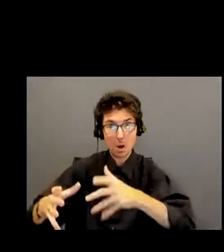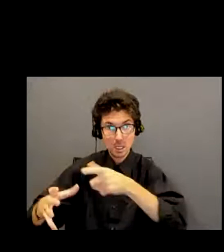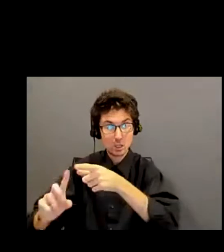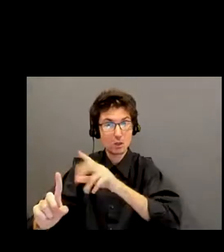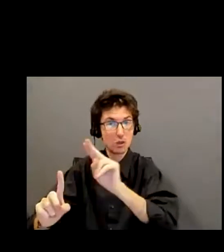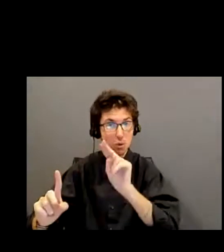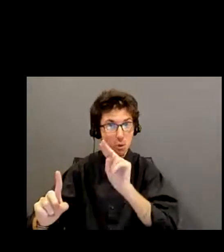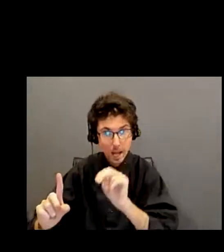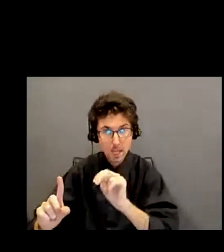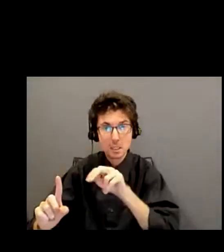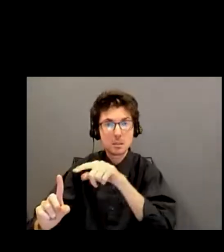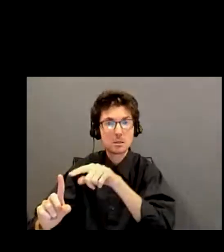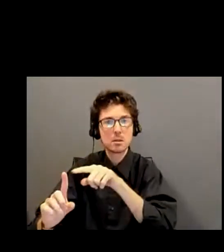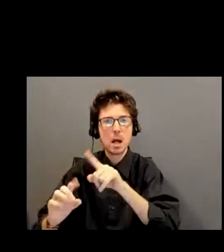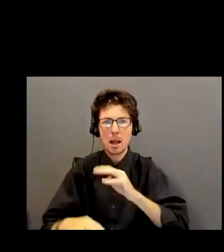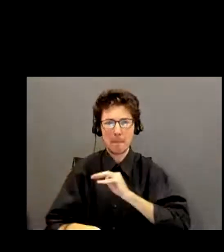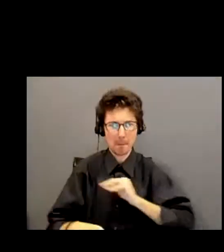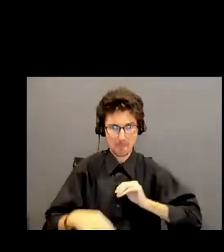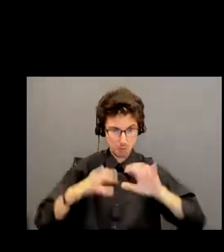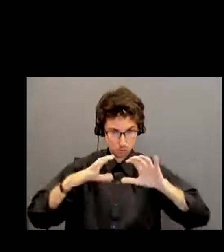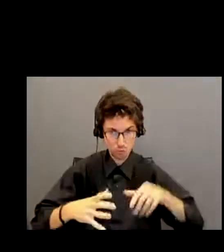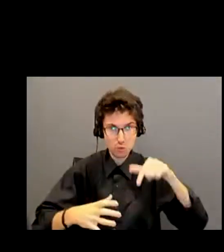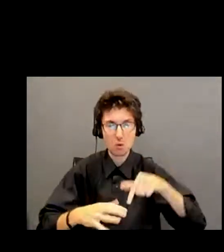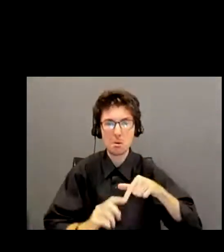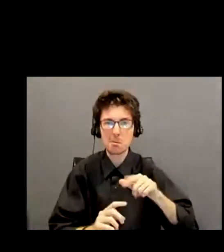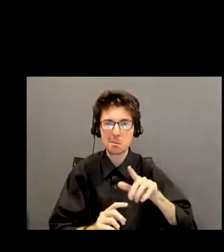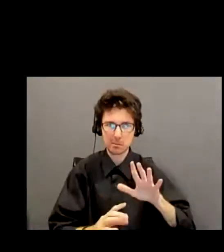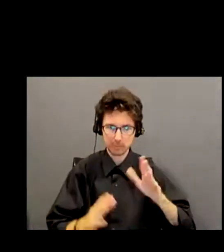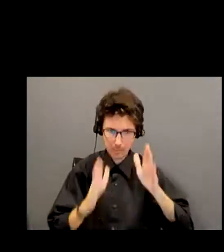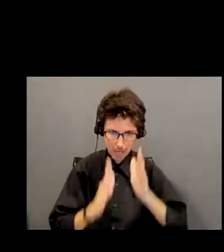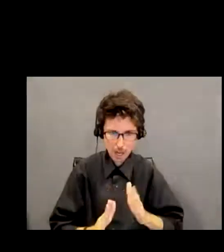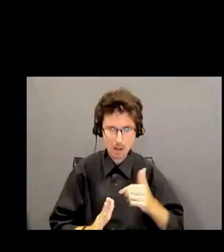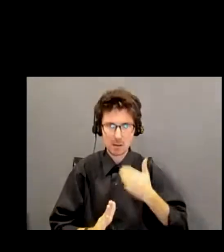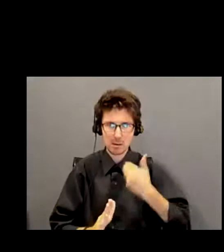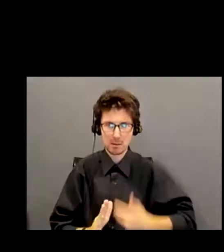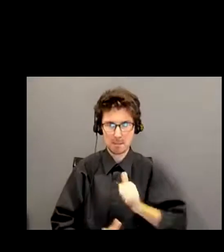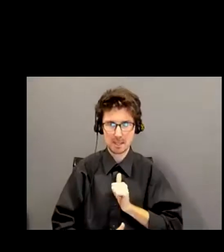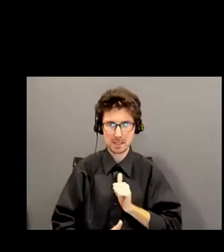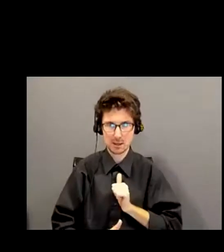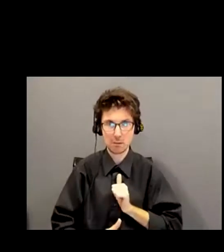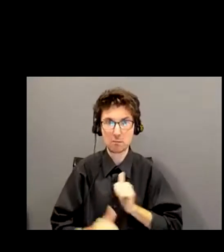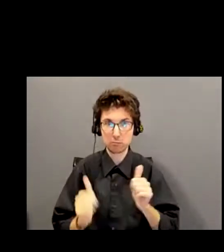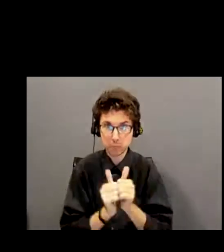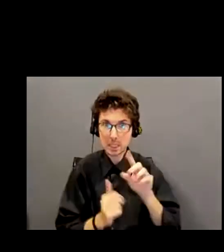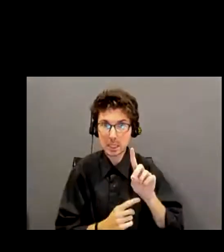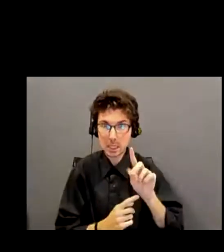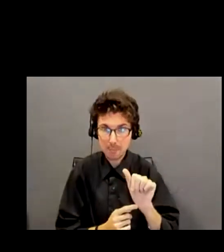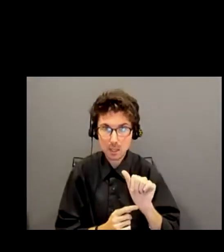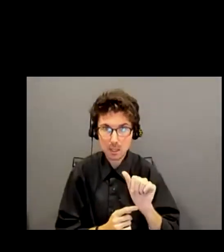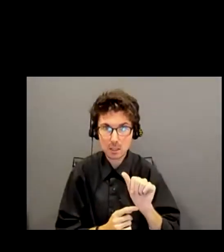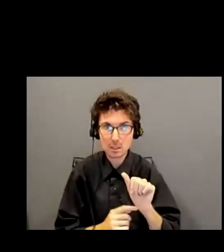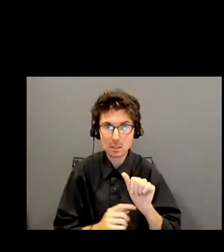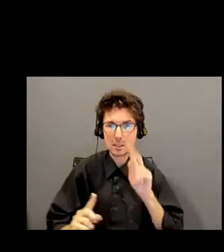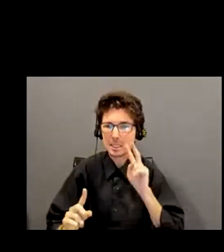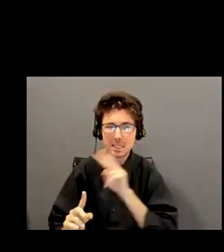a member of the Group of Friends of Persons with Disability in Geneva. Children in education is